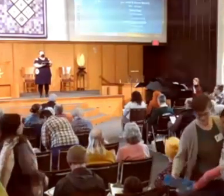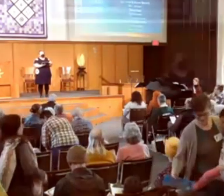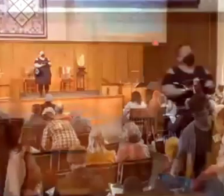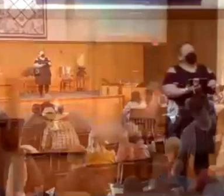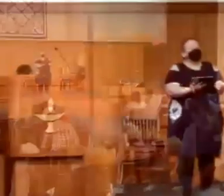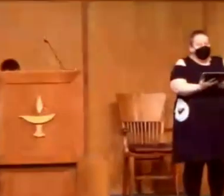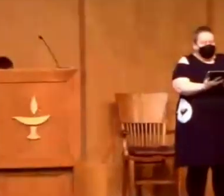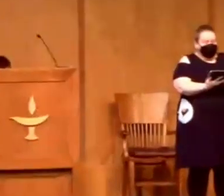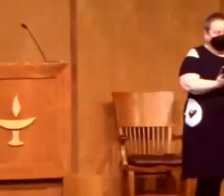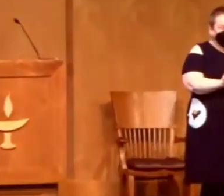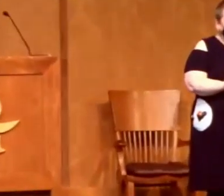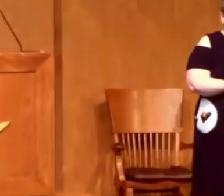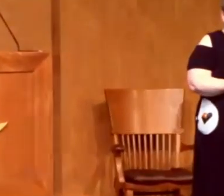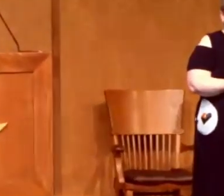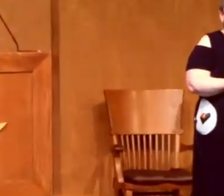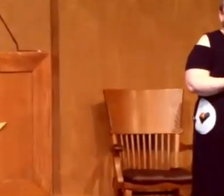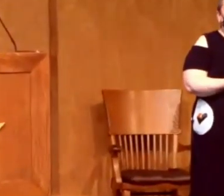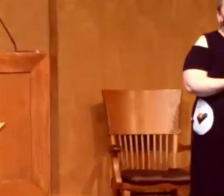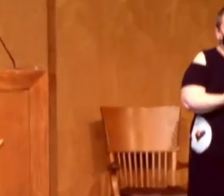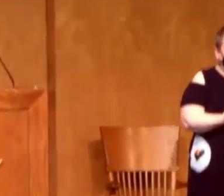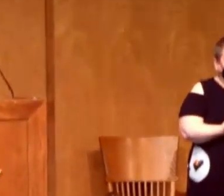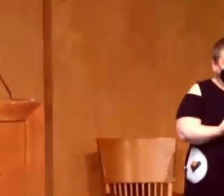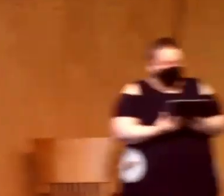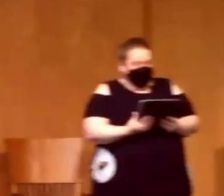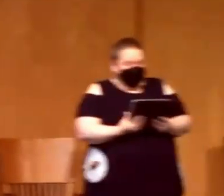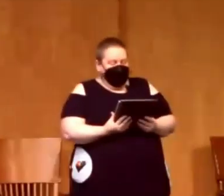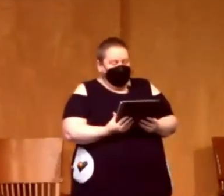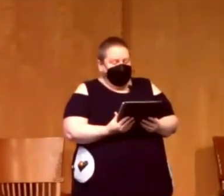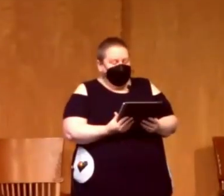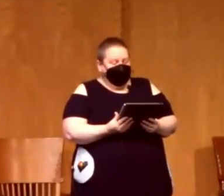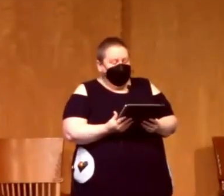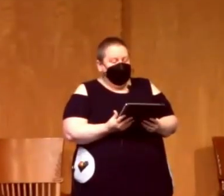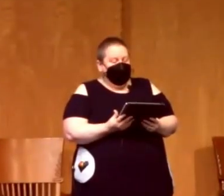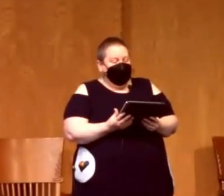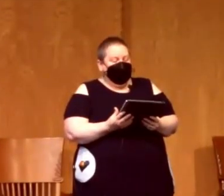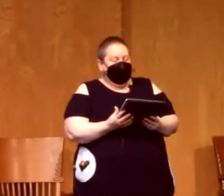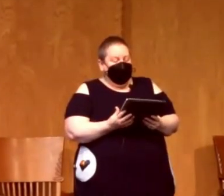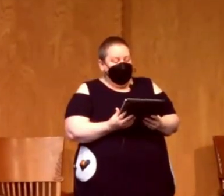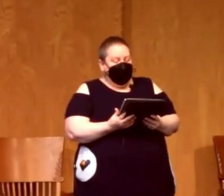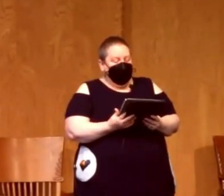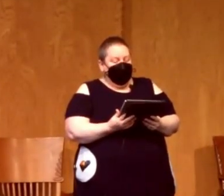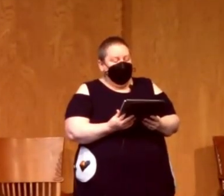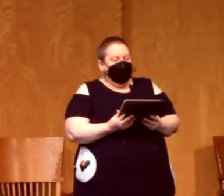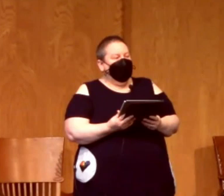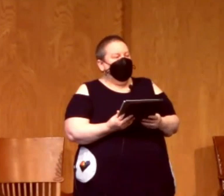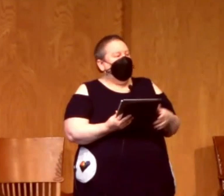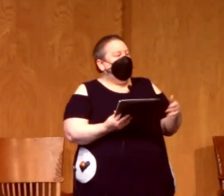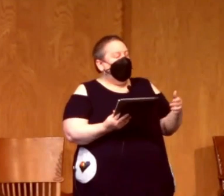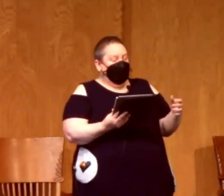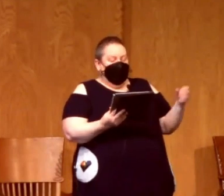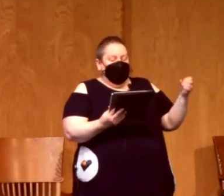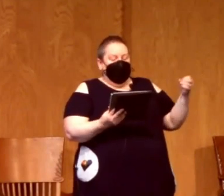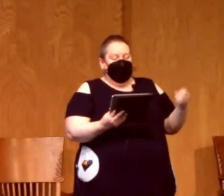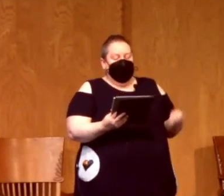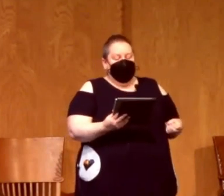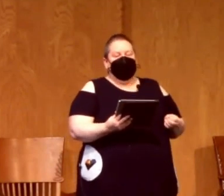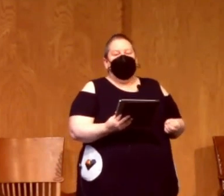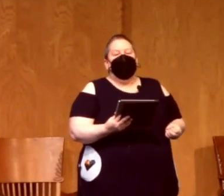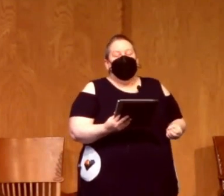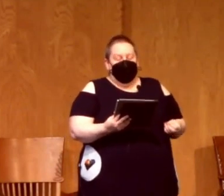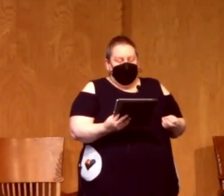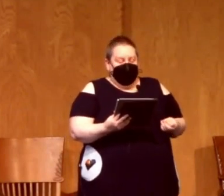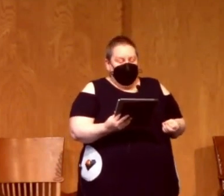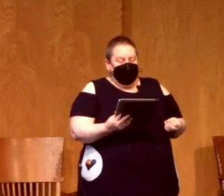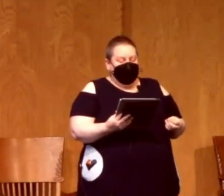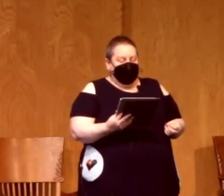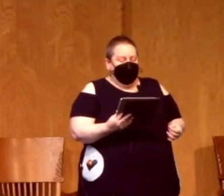Slip into this space like a sigh. Rush into this place like the close of day. Keys